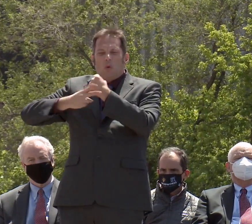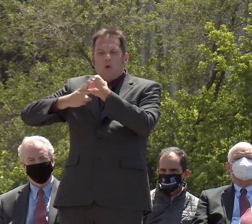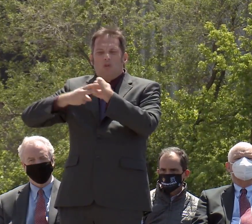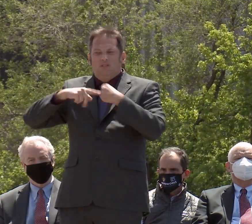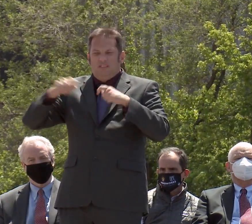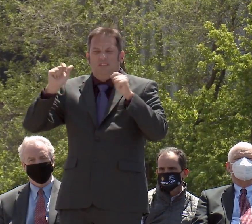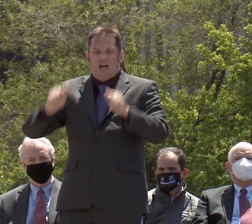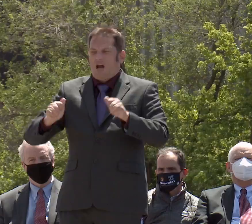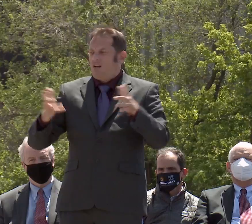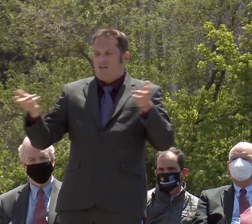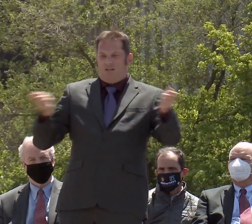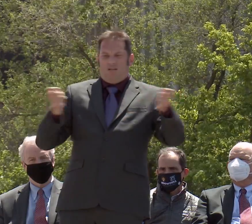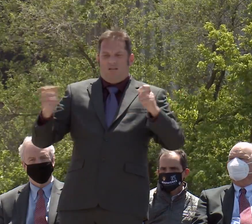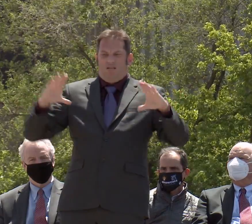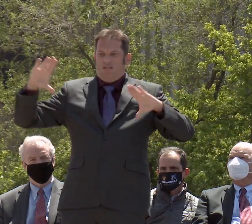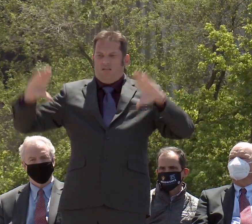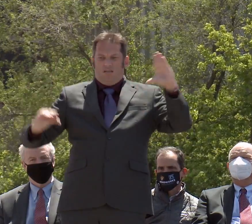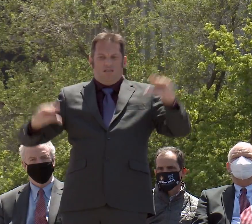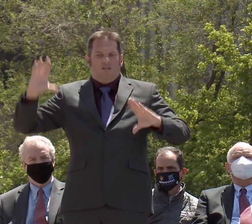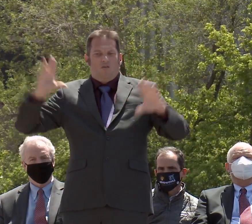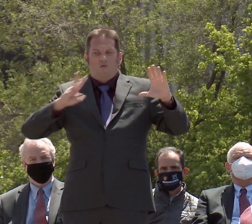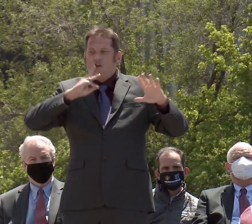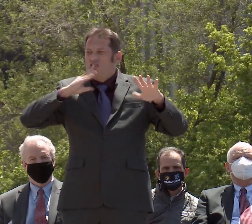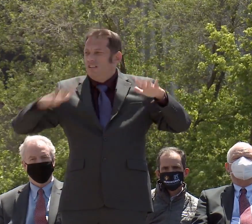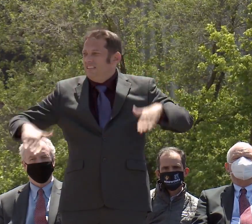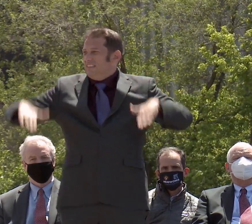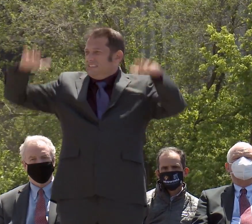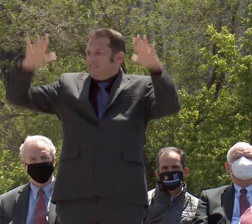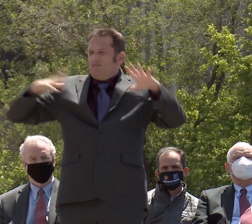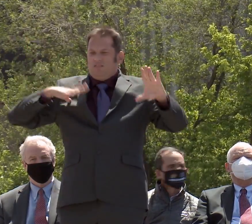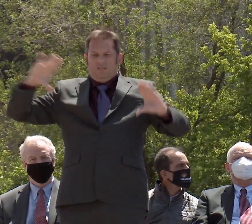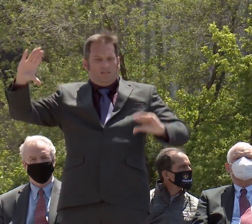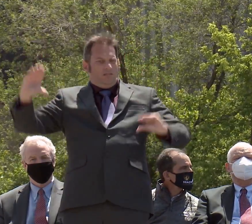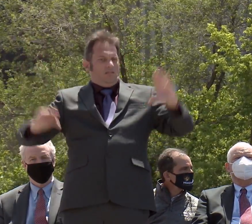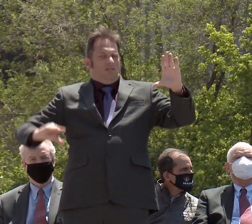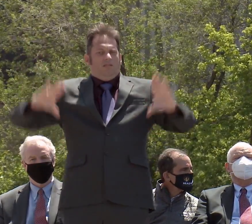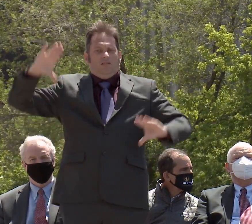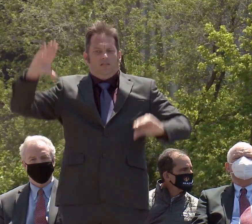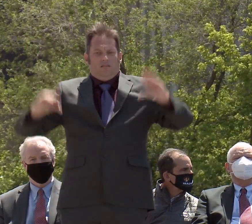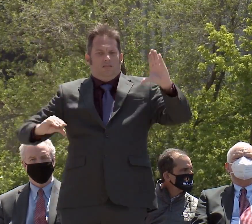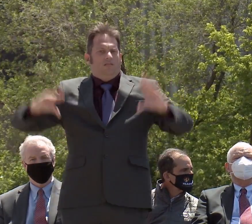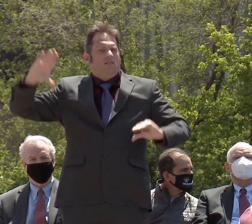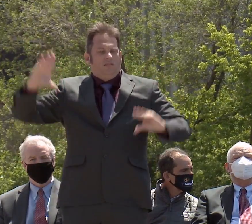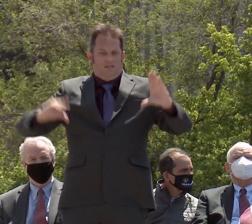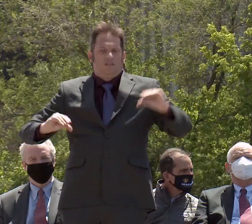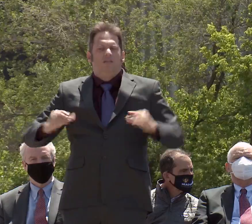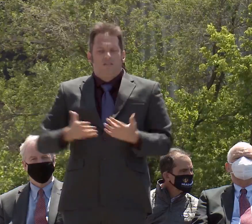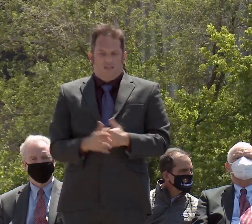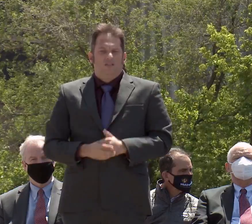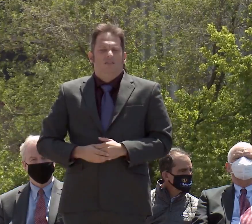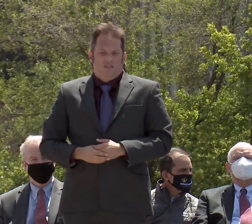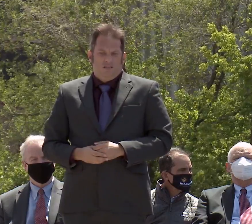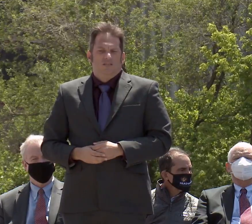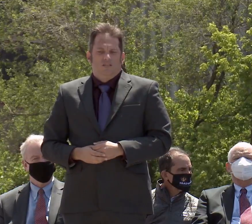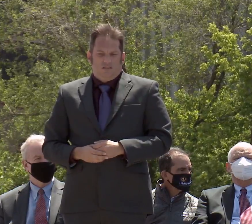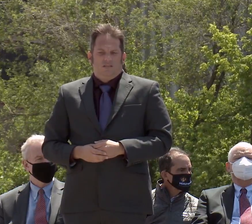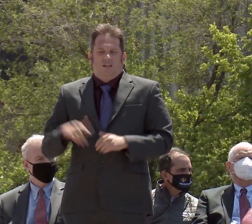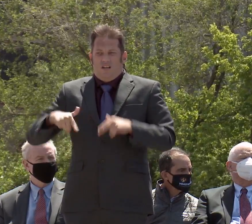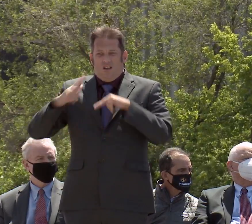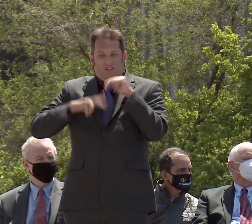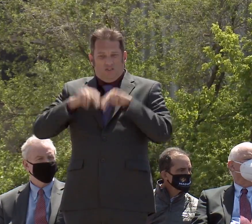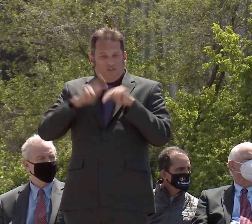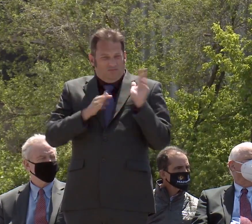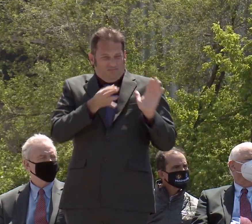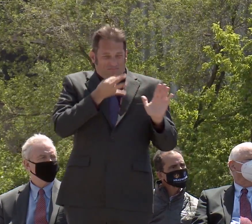safely until flows reduce and can be routed through the normal treatment process. Construction is now nearly complete on